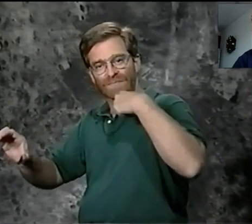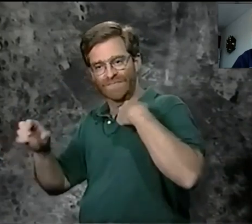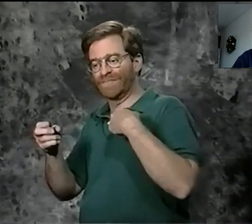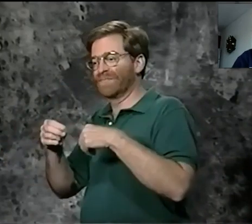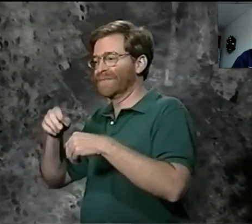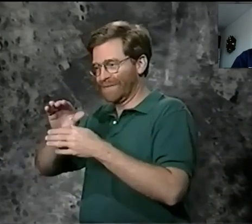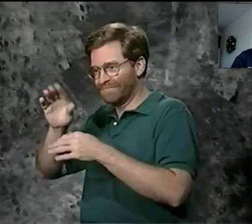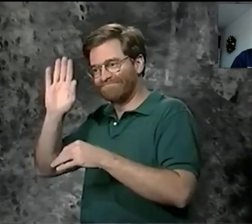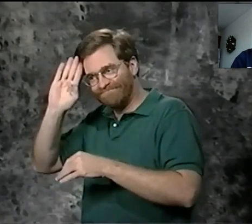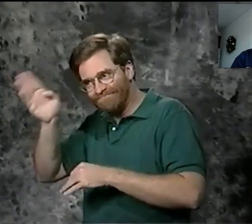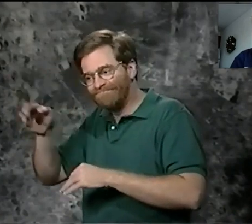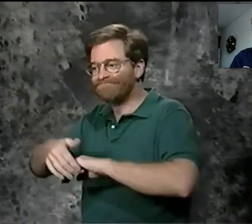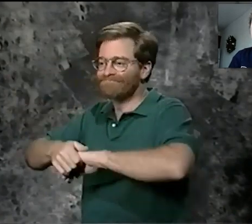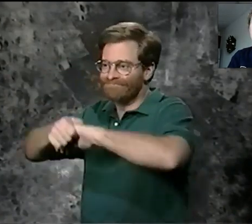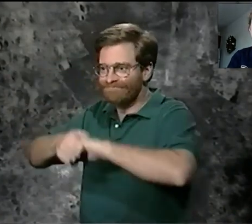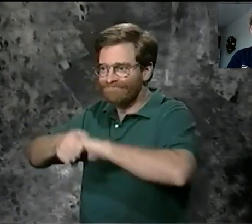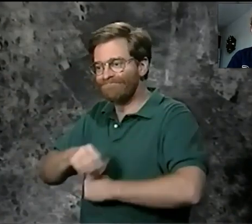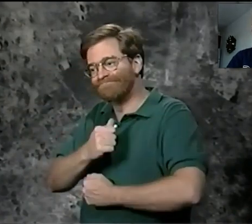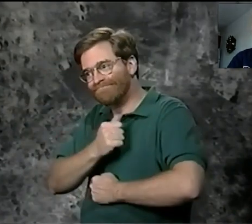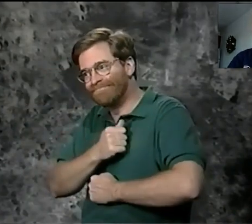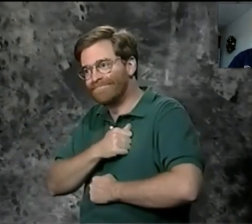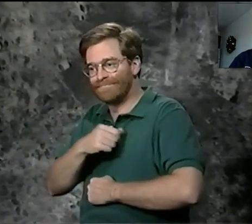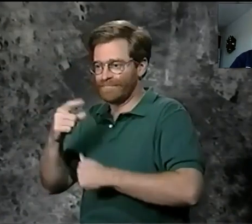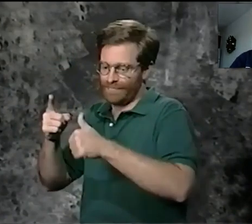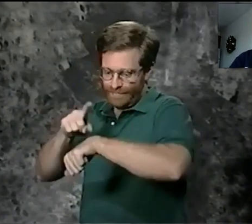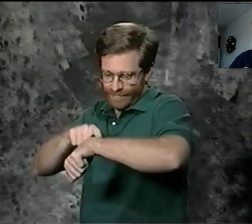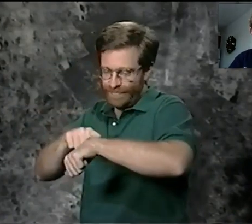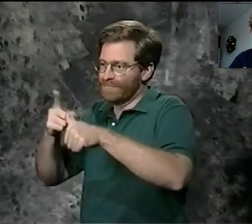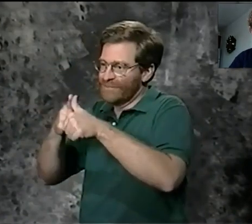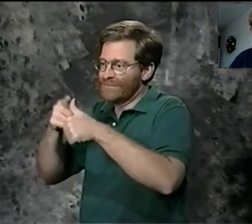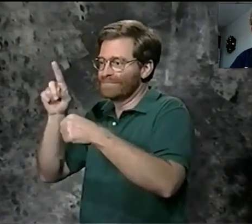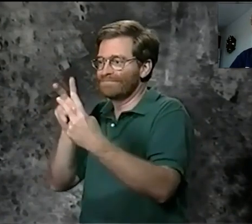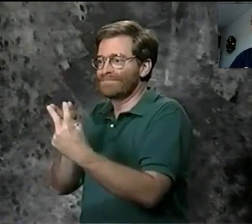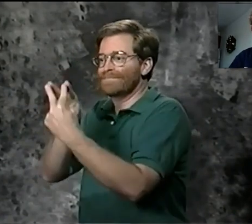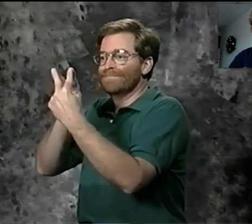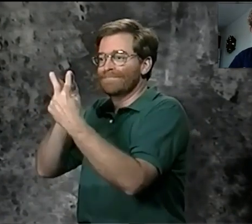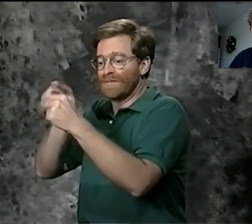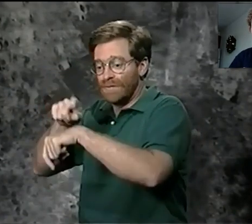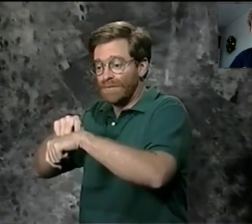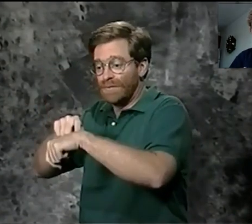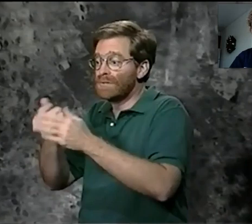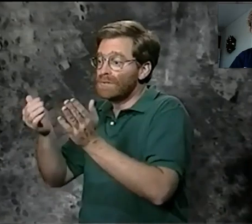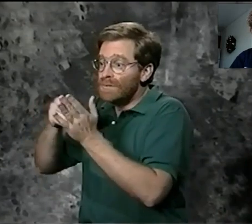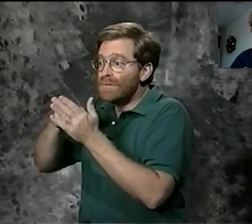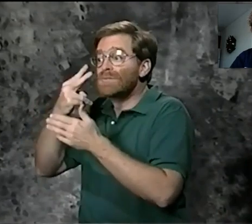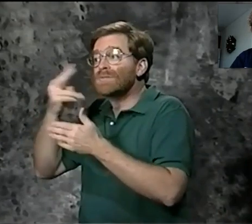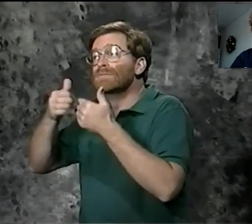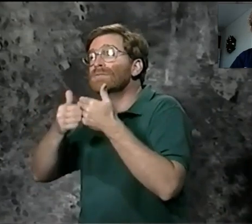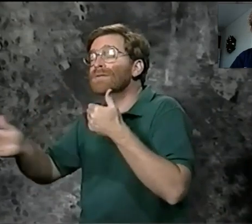And we had to take that special train that took us up the mountain to the actual train.